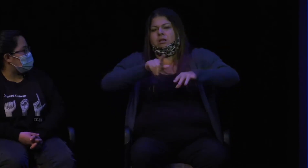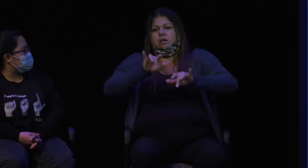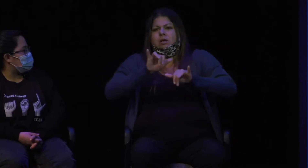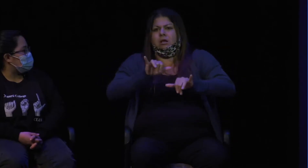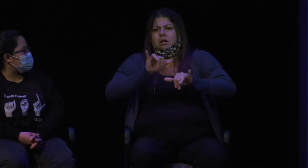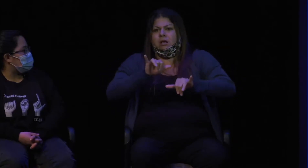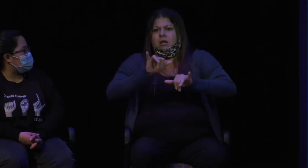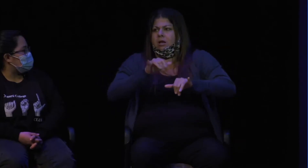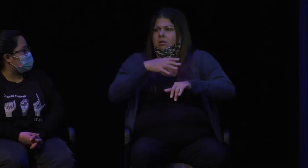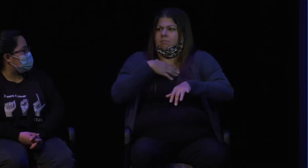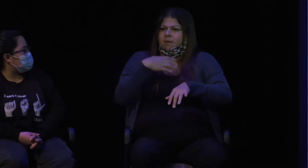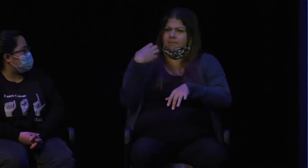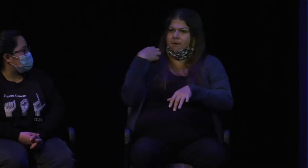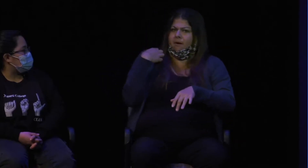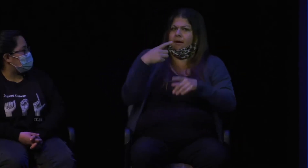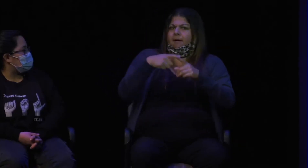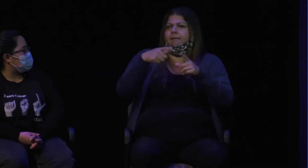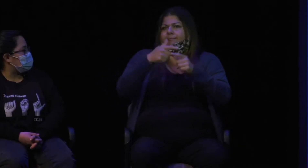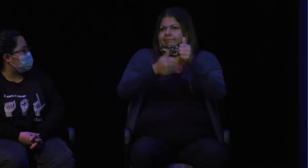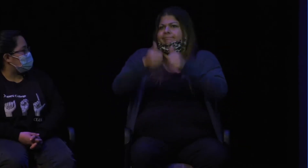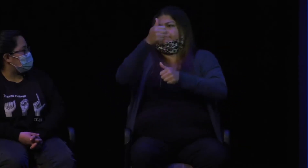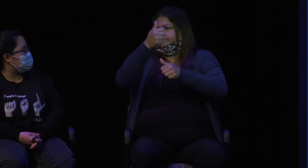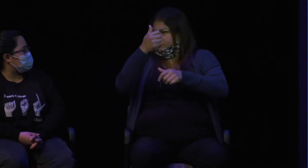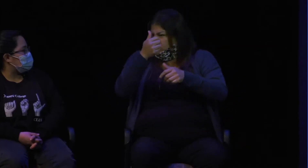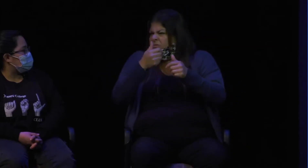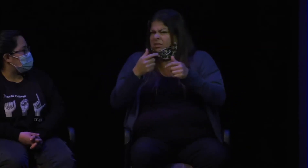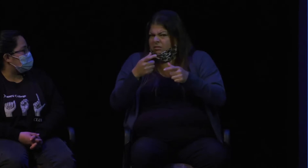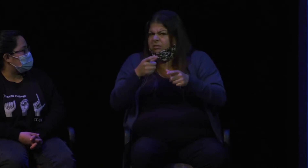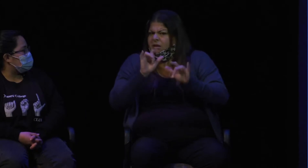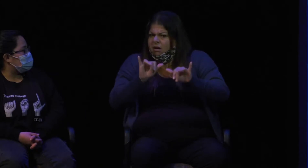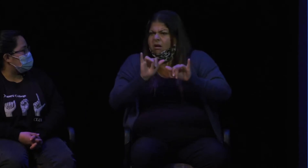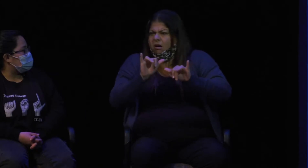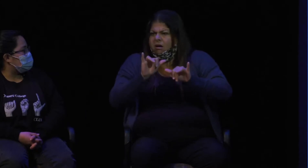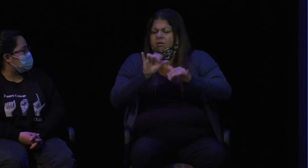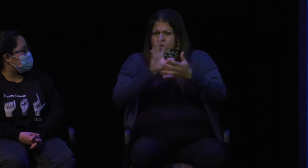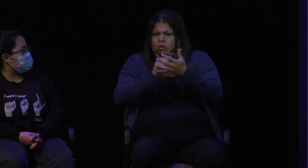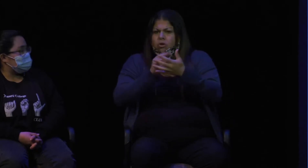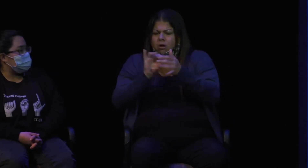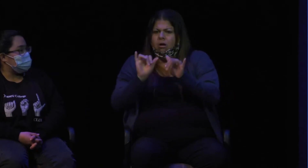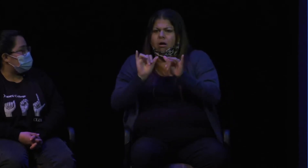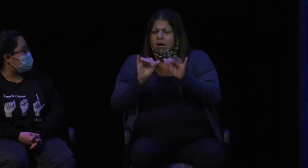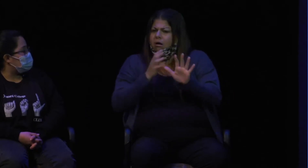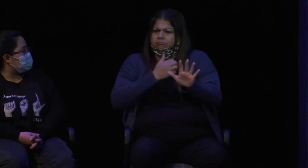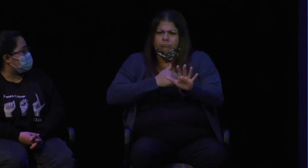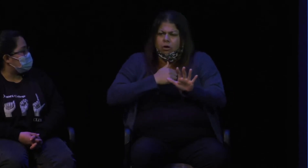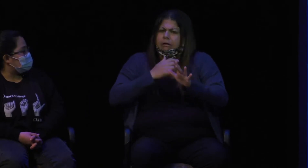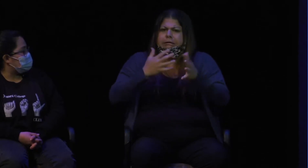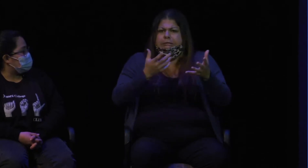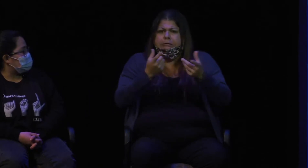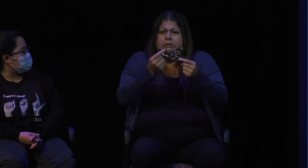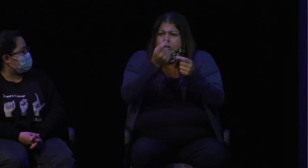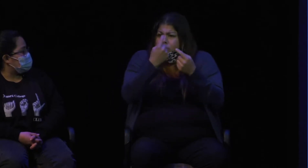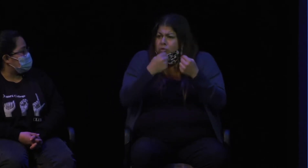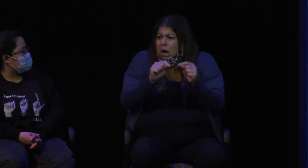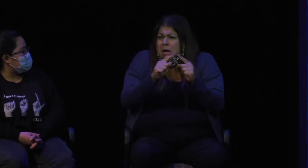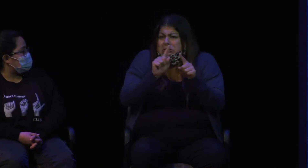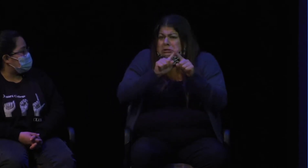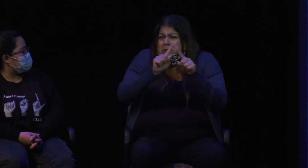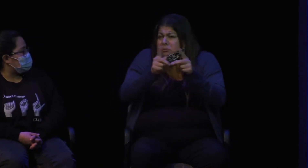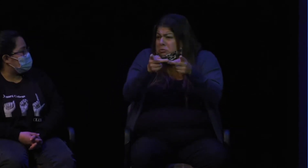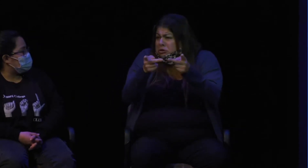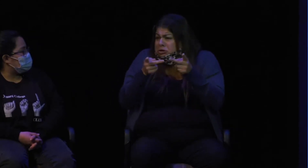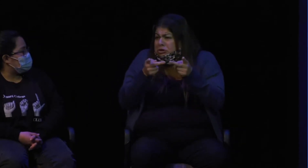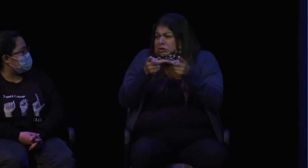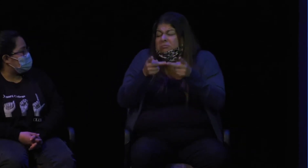And I started telling people that, and they thought, why? Like, for example, my boss. I had to have a talk with my boss, and I said, I have such a